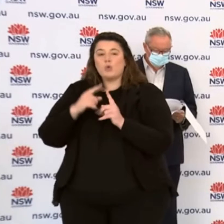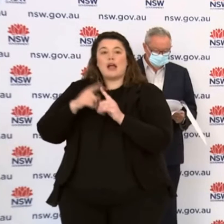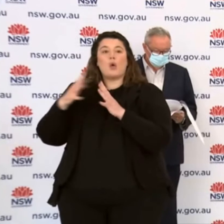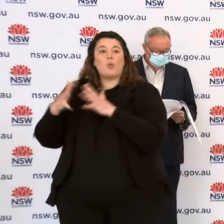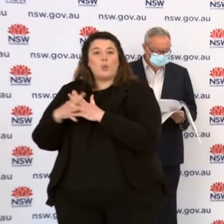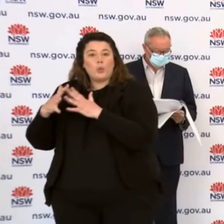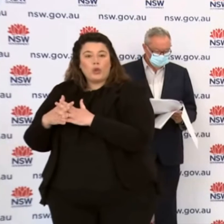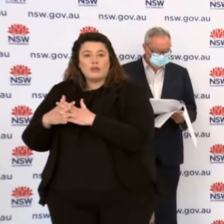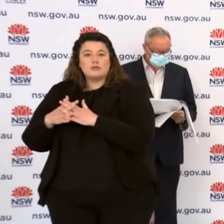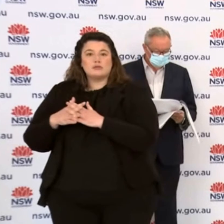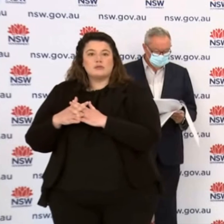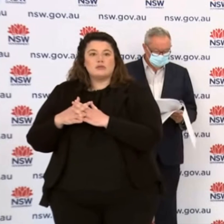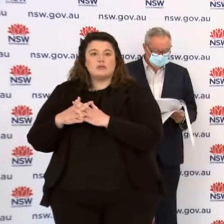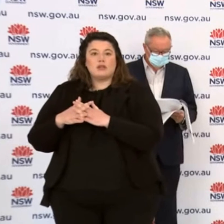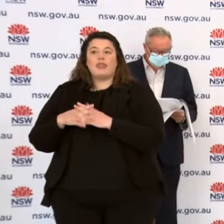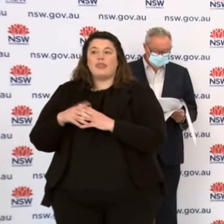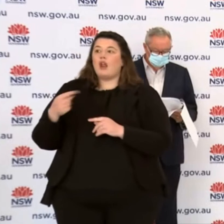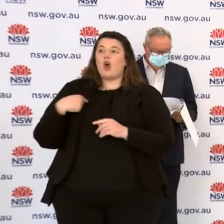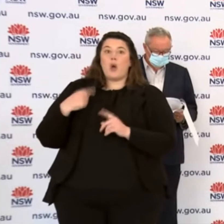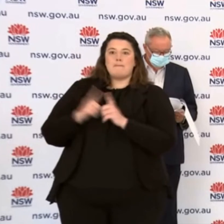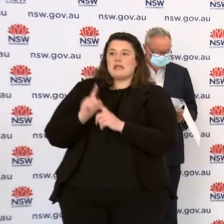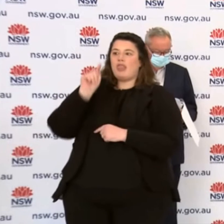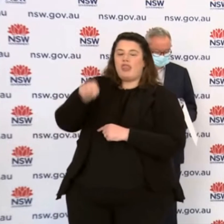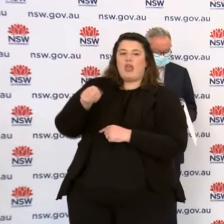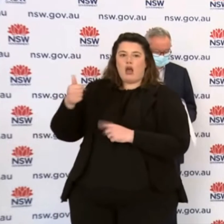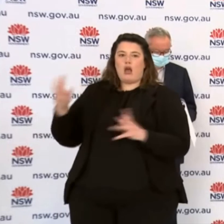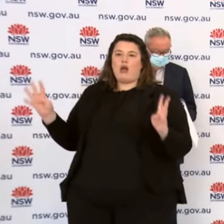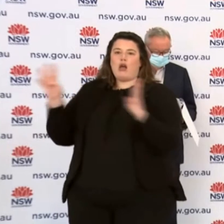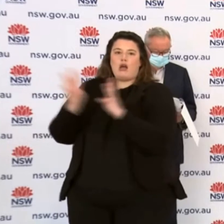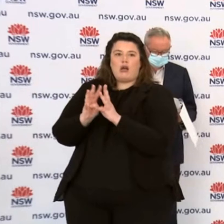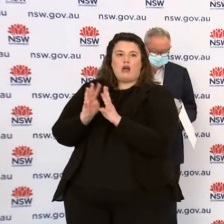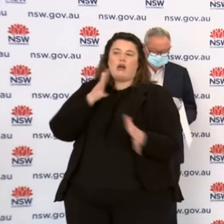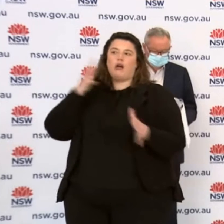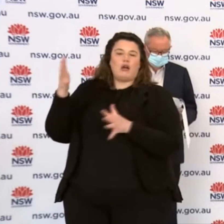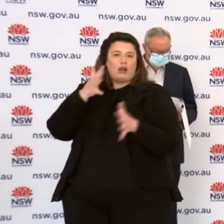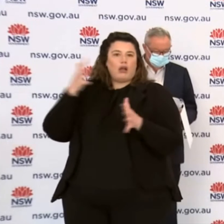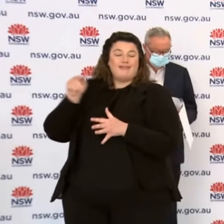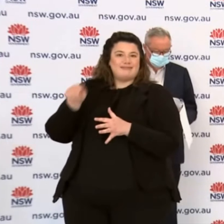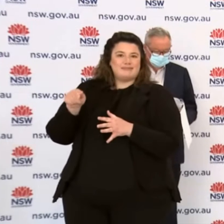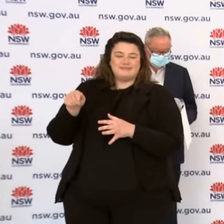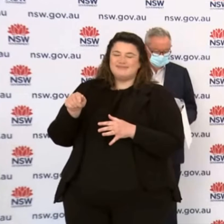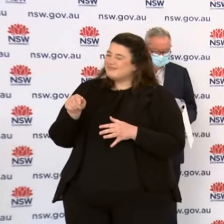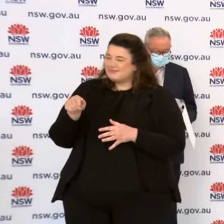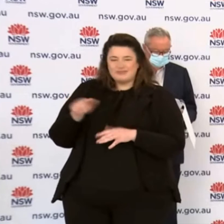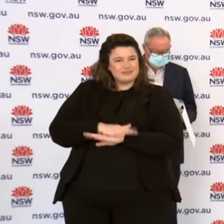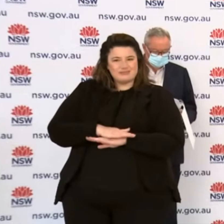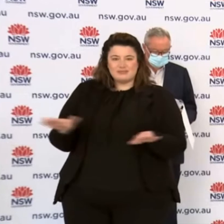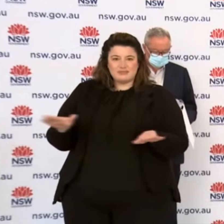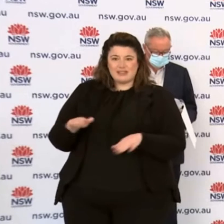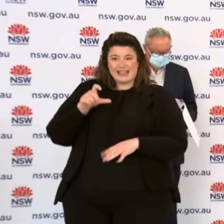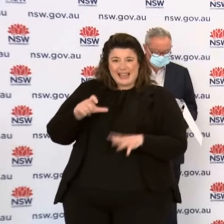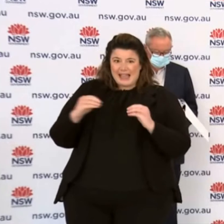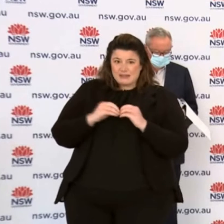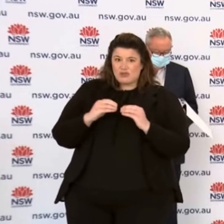are using that to then gather and congregate. And clearly that is an area of